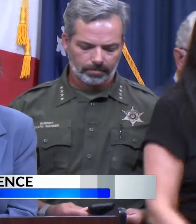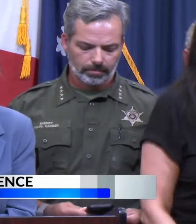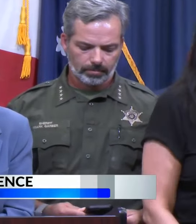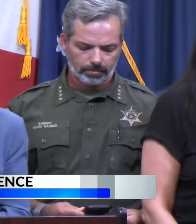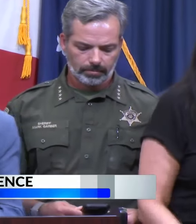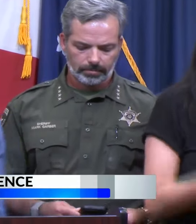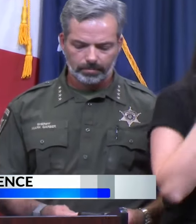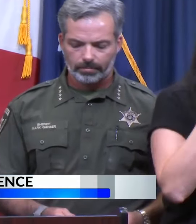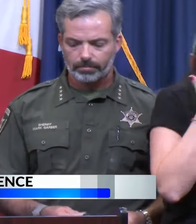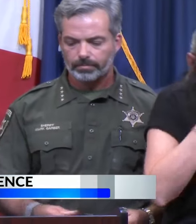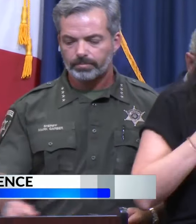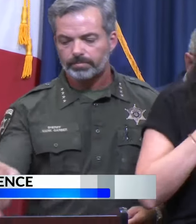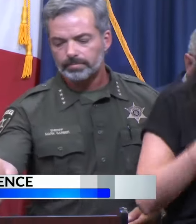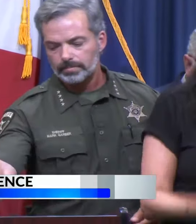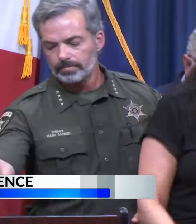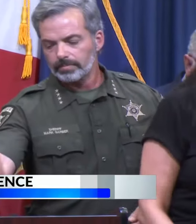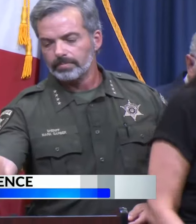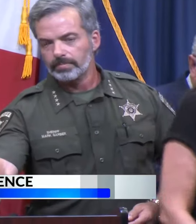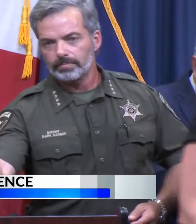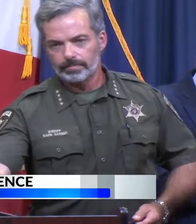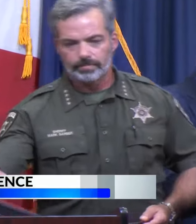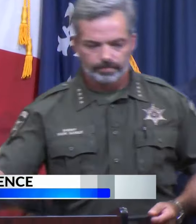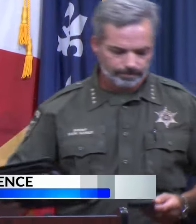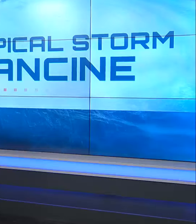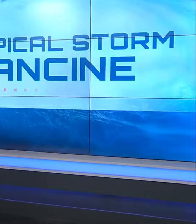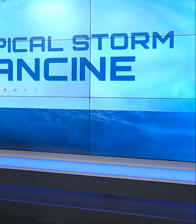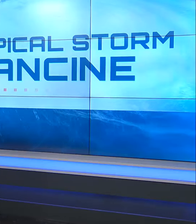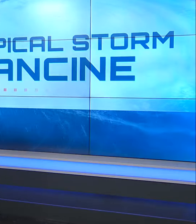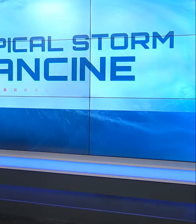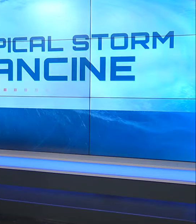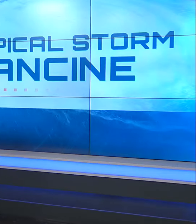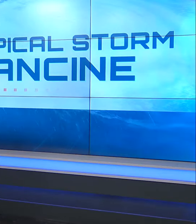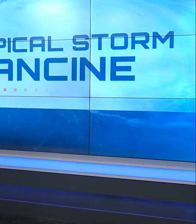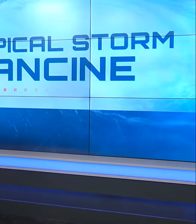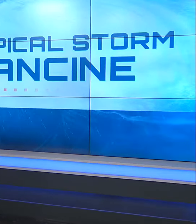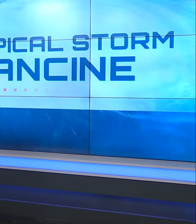Appreciate it. And over the past 20 minutes or so,